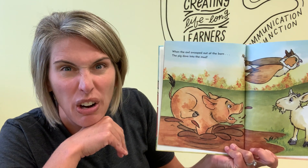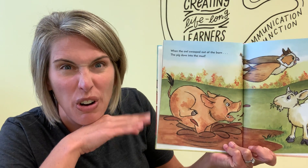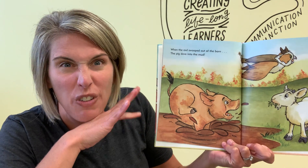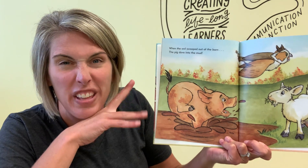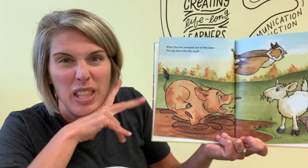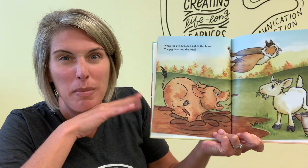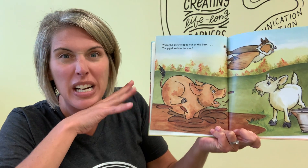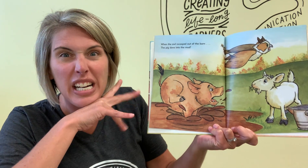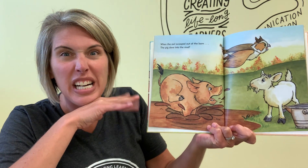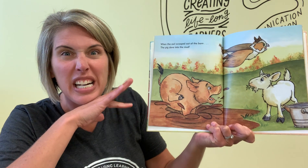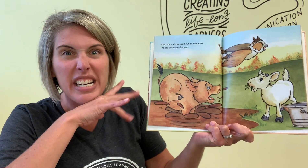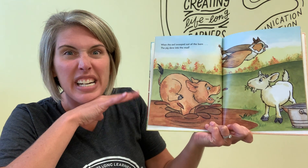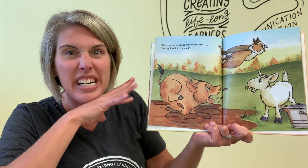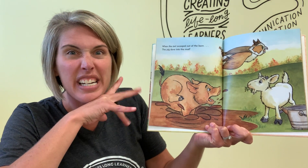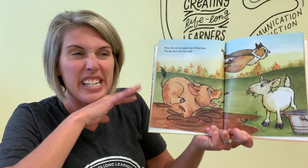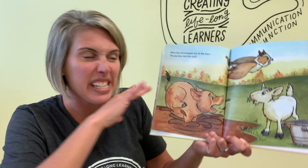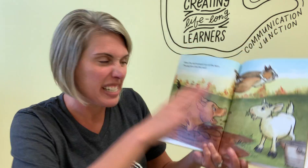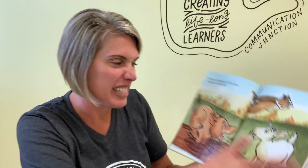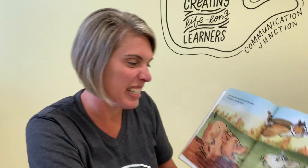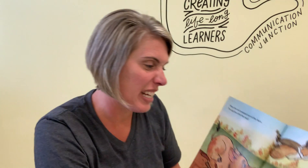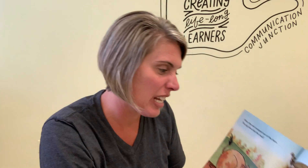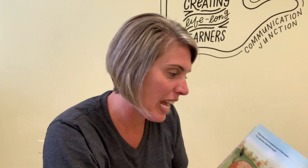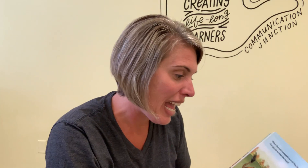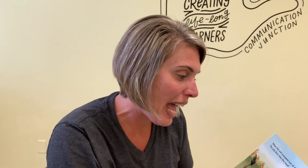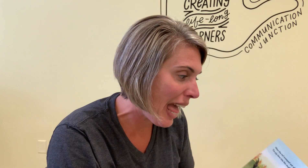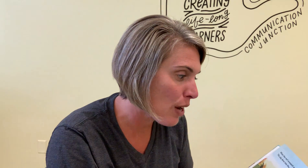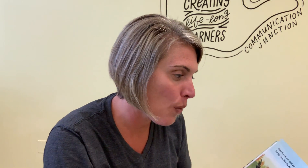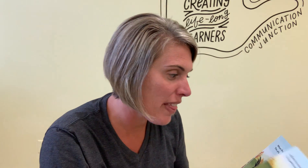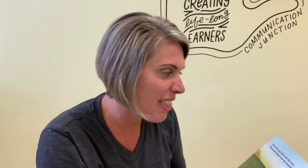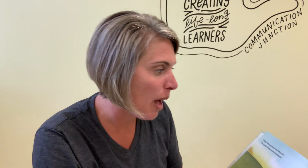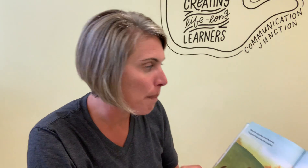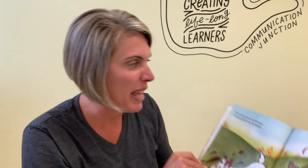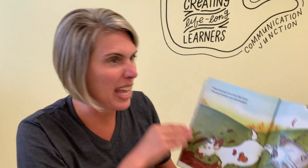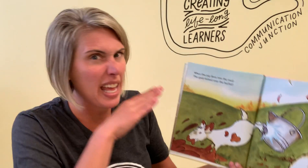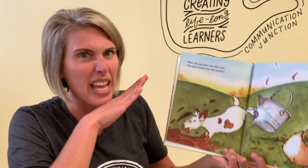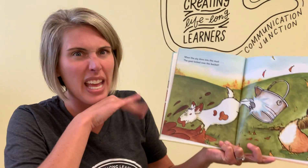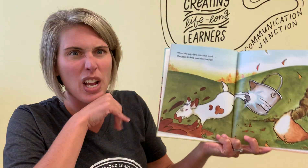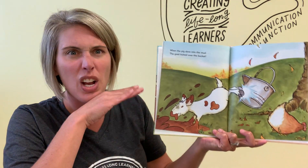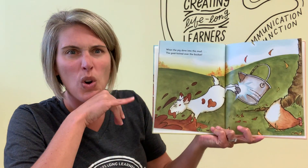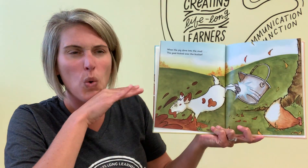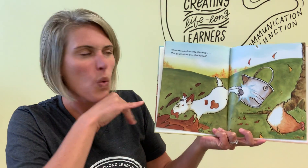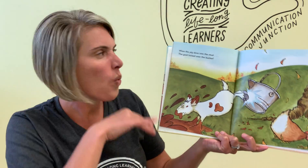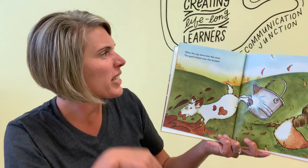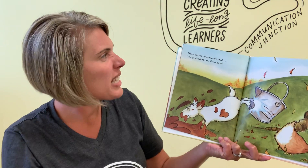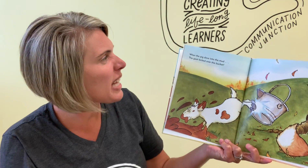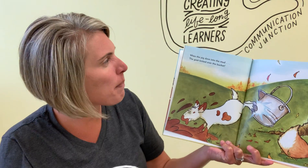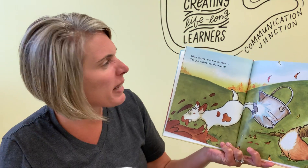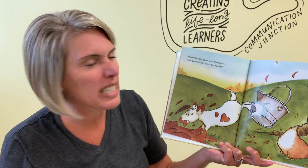Dove in the mud. And when the pig, what does that pig